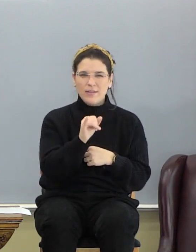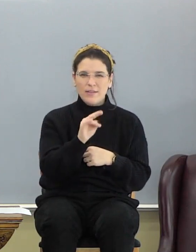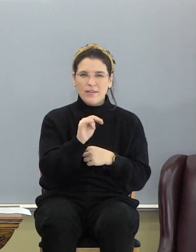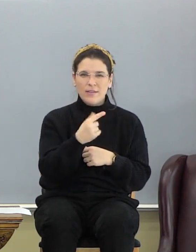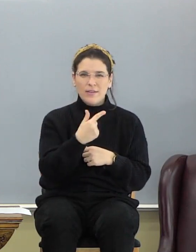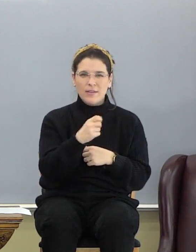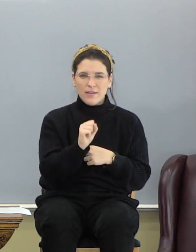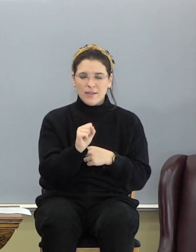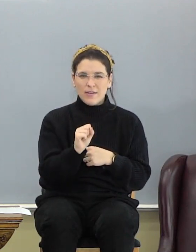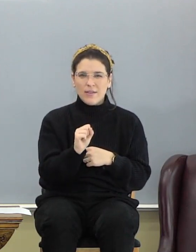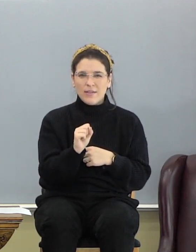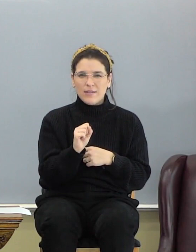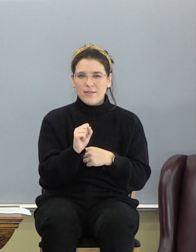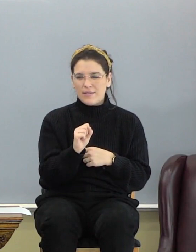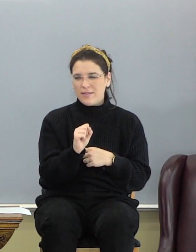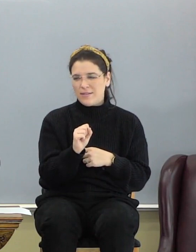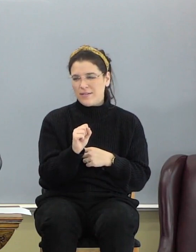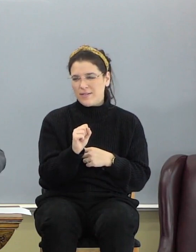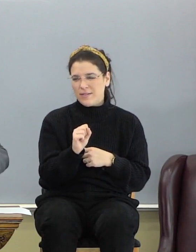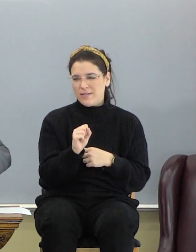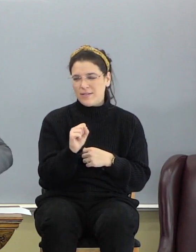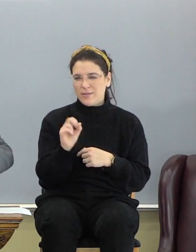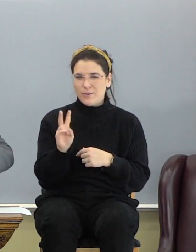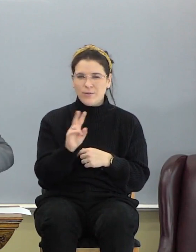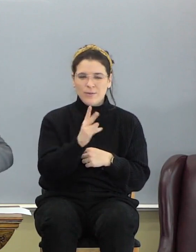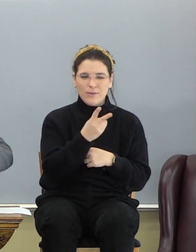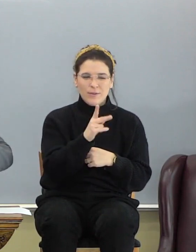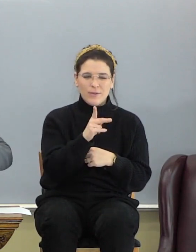2.